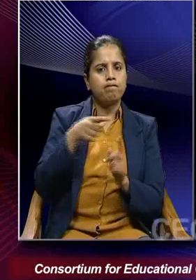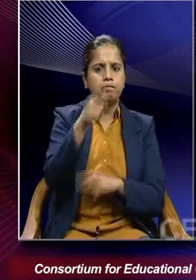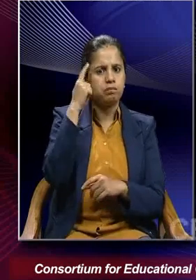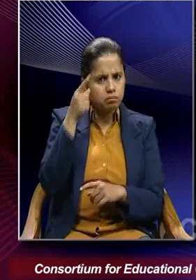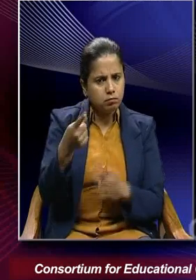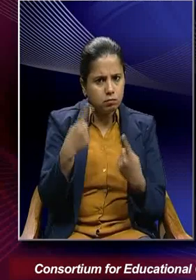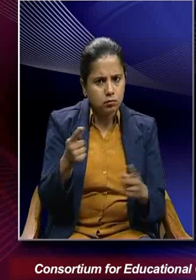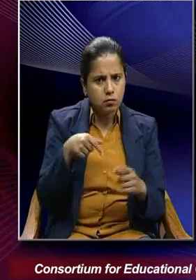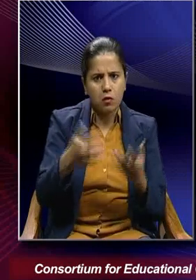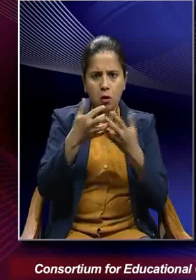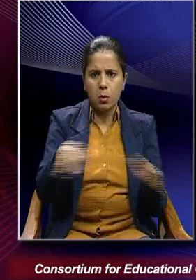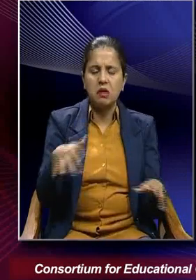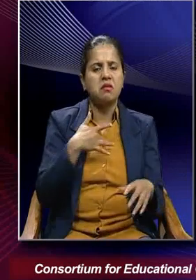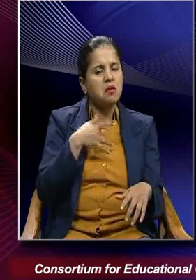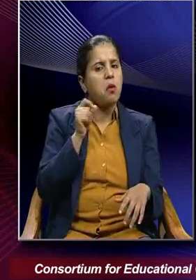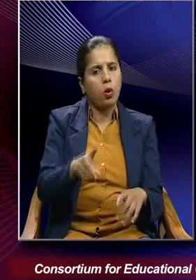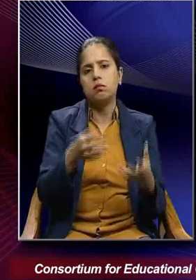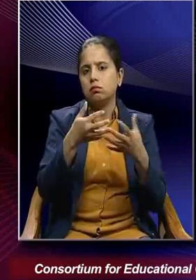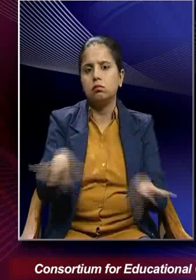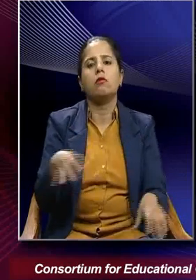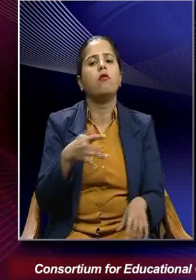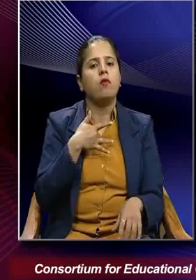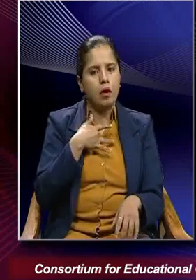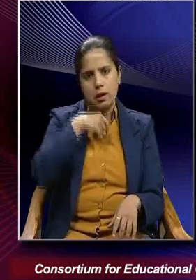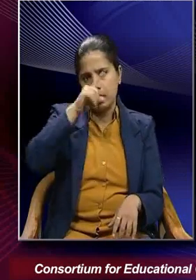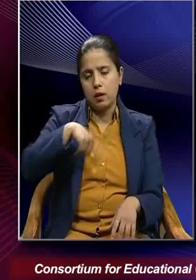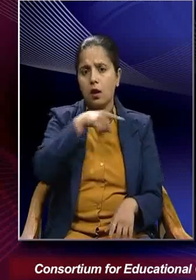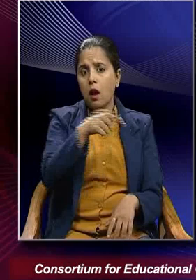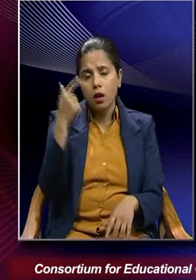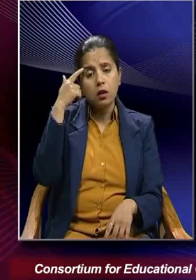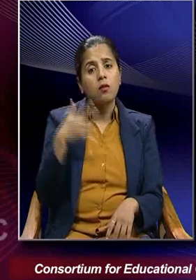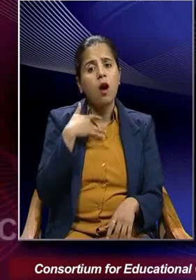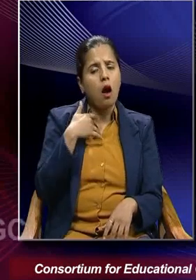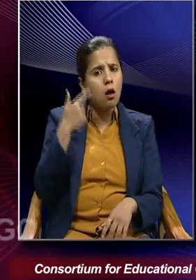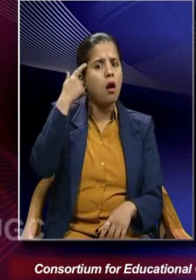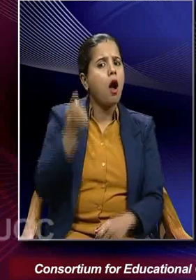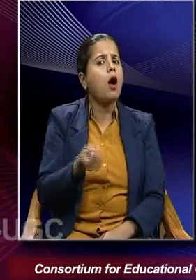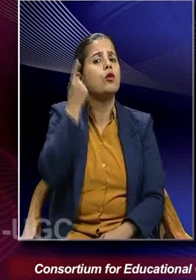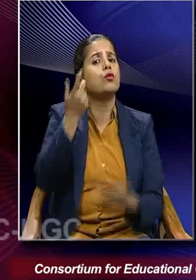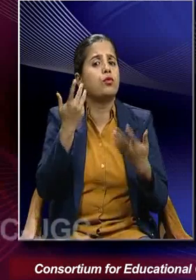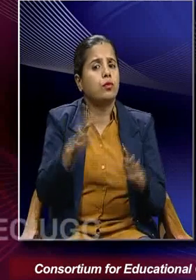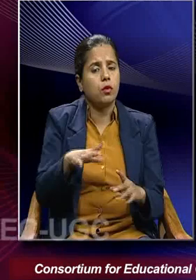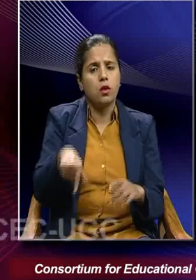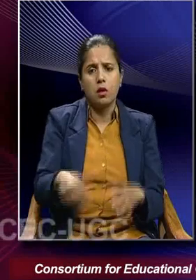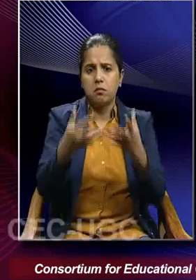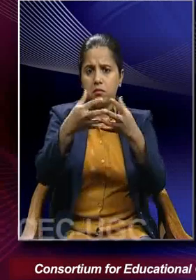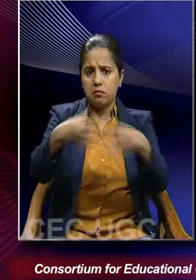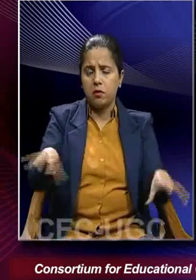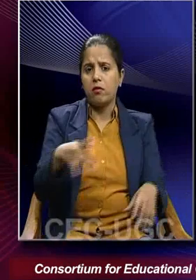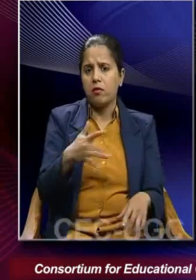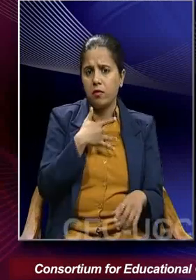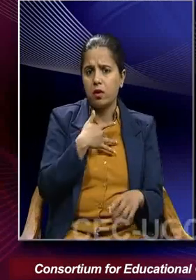of partition. So in a way he realized or understood that partition in a way